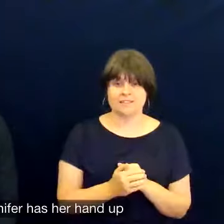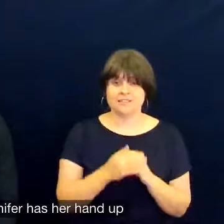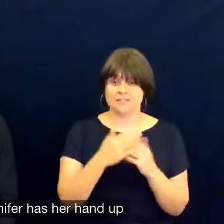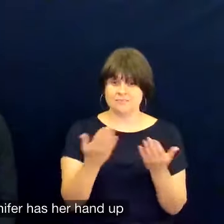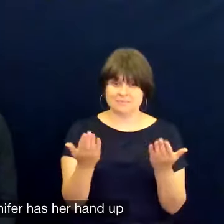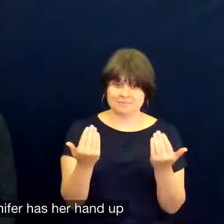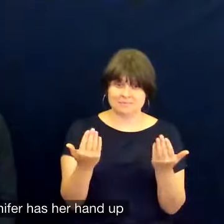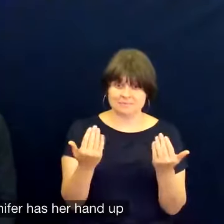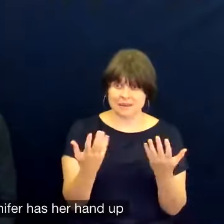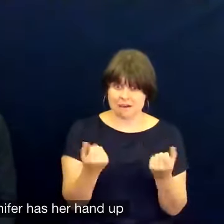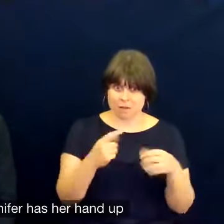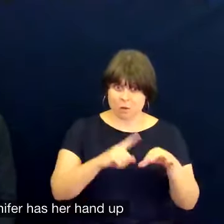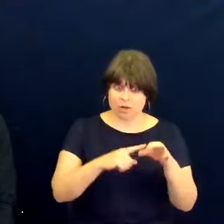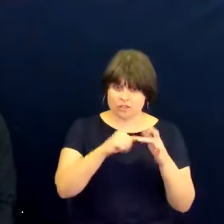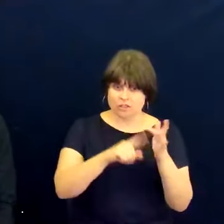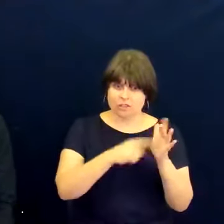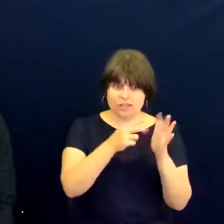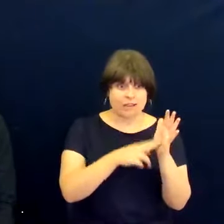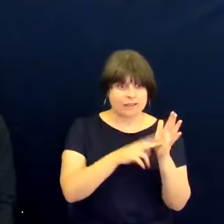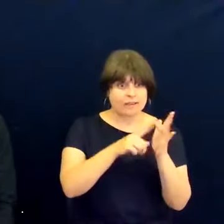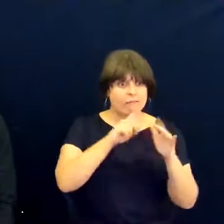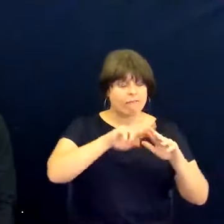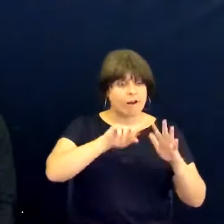Jennifer, do you have any questions?